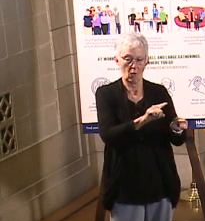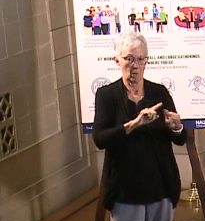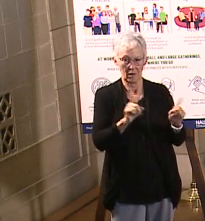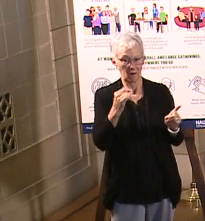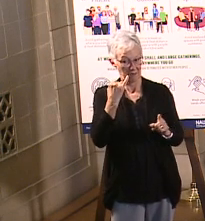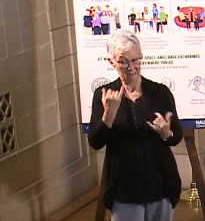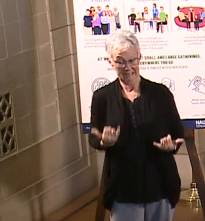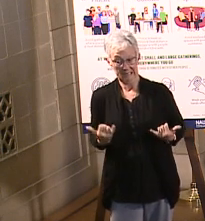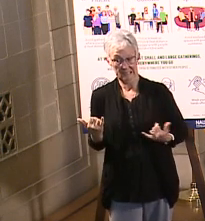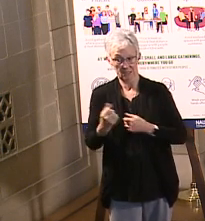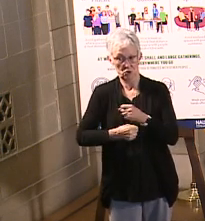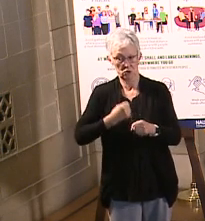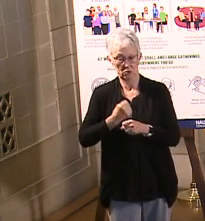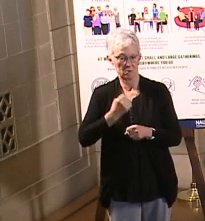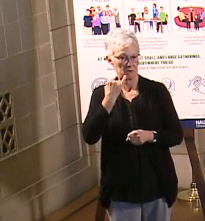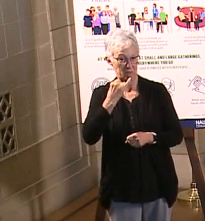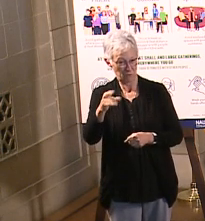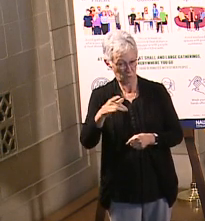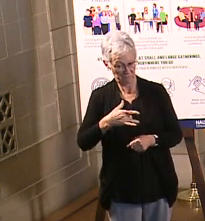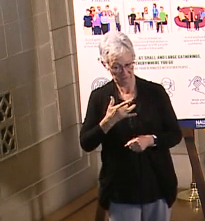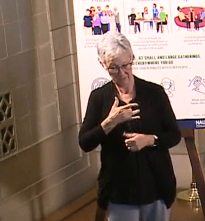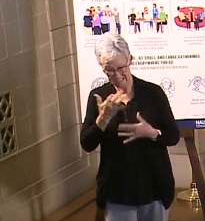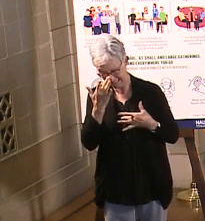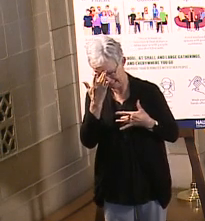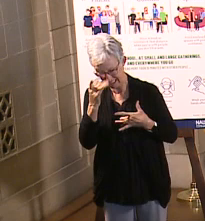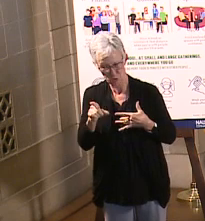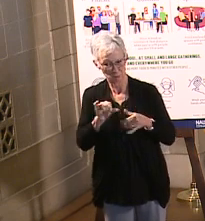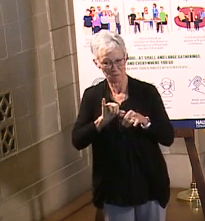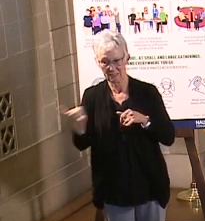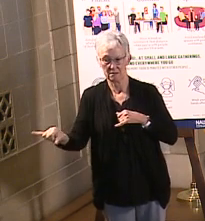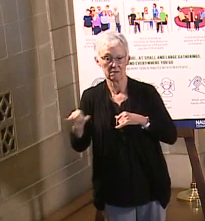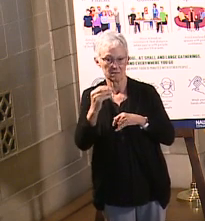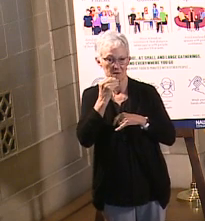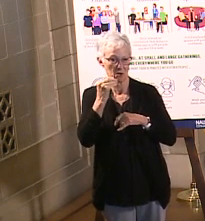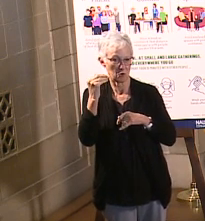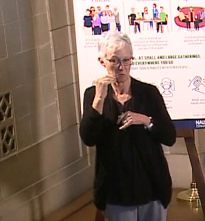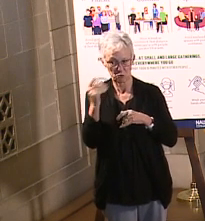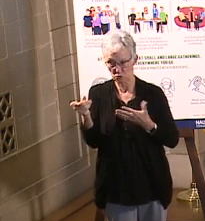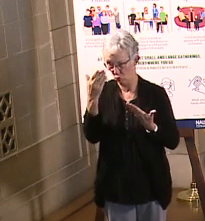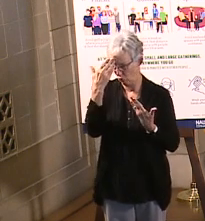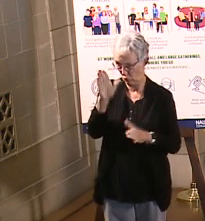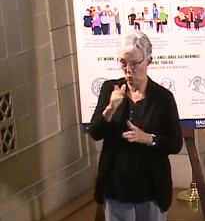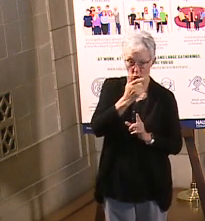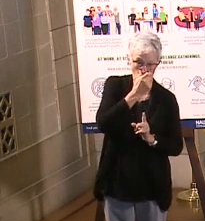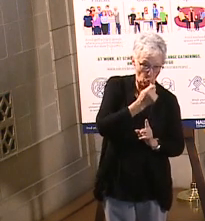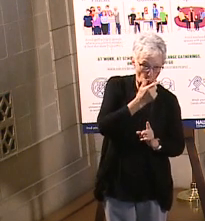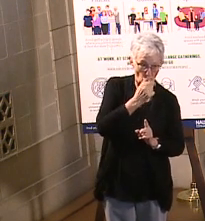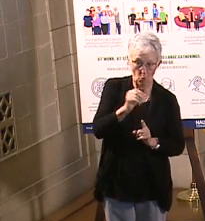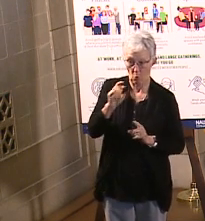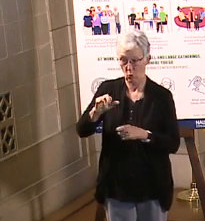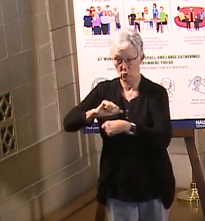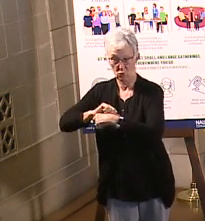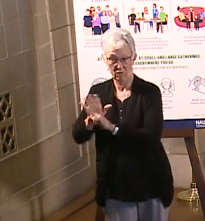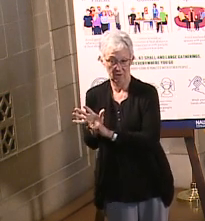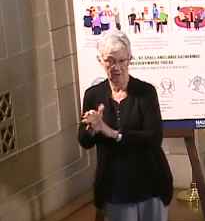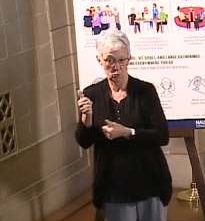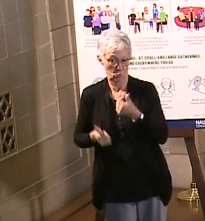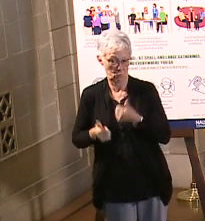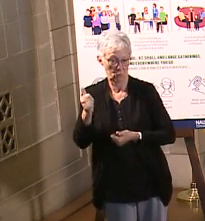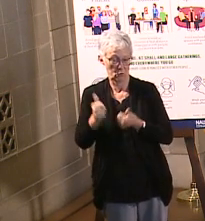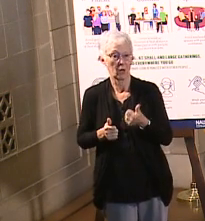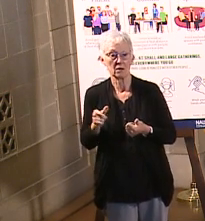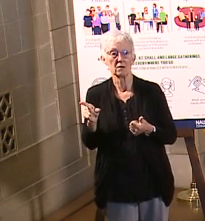feeling well, stay home. Of course, please take advantage of Test Nebraska. If you do have those symptoms, you can find out whether or not you specifically do have